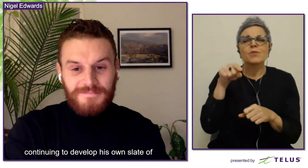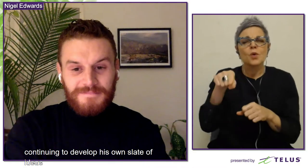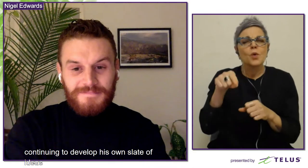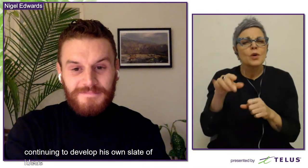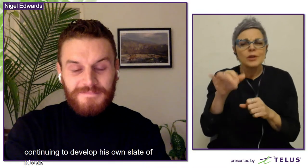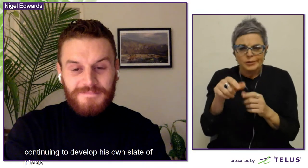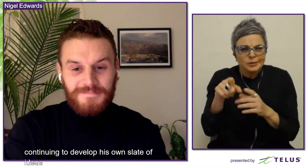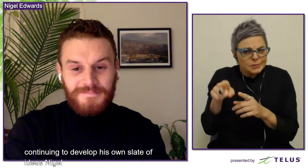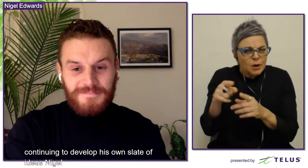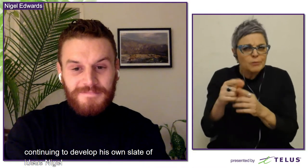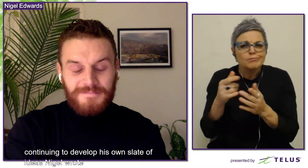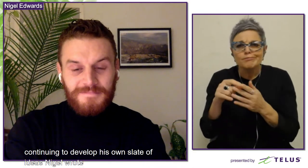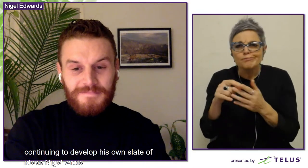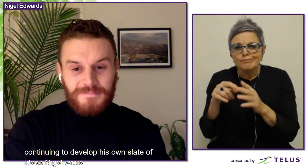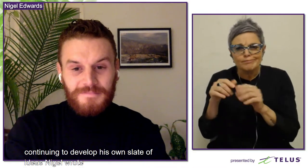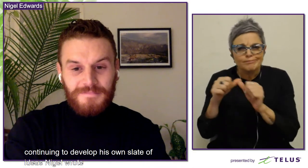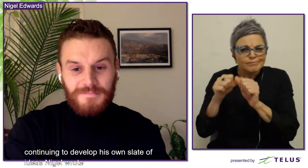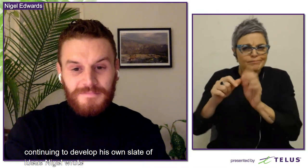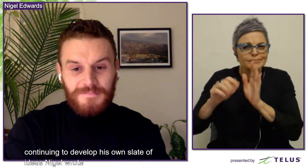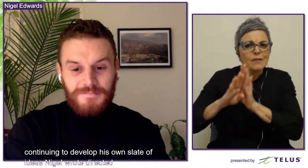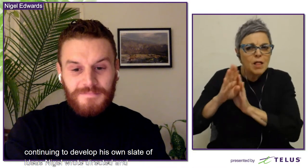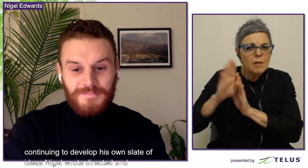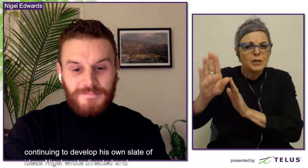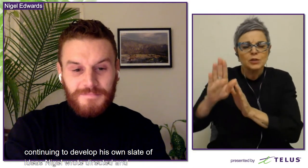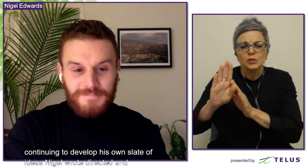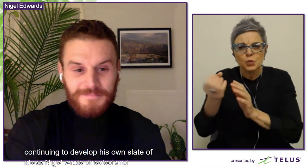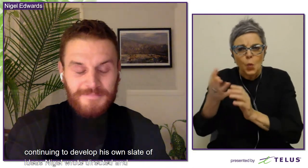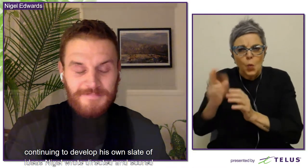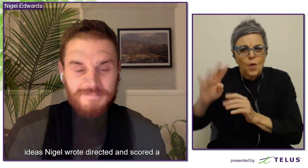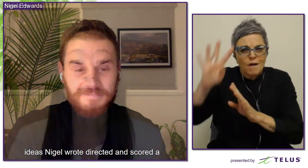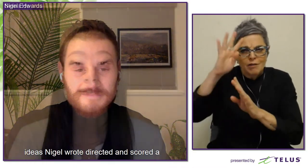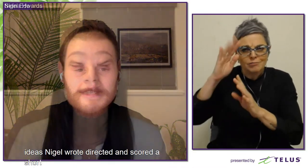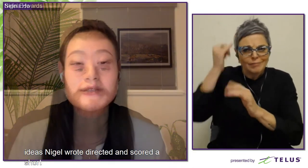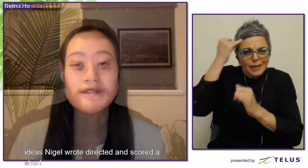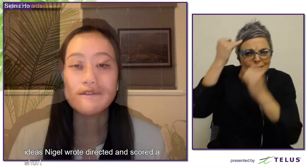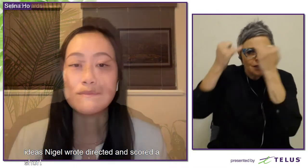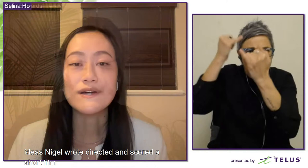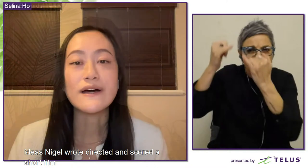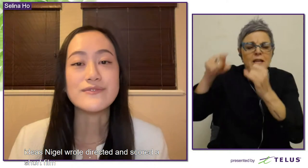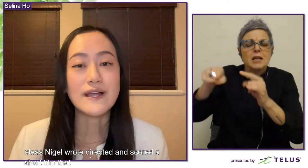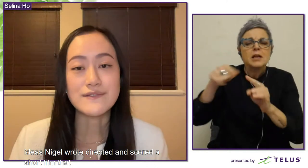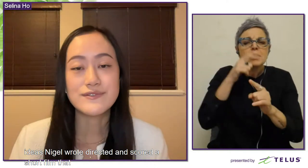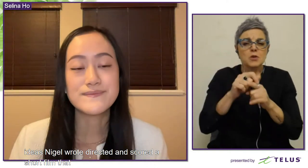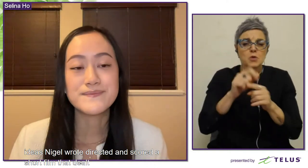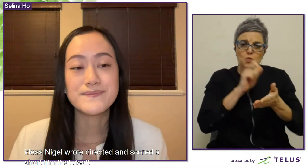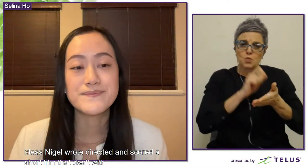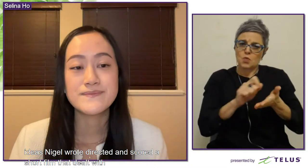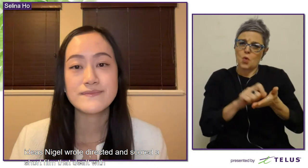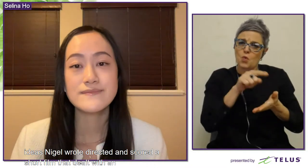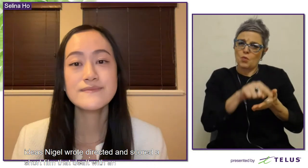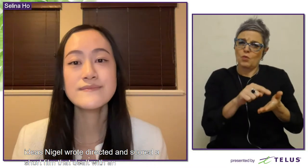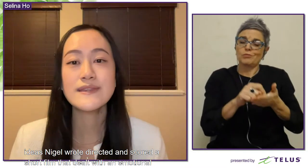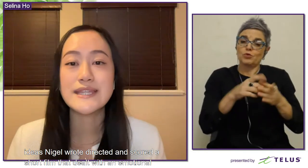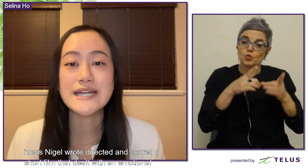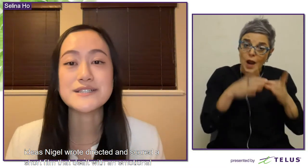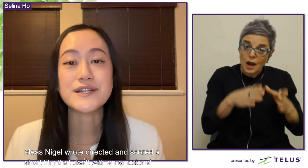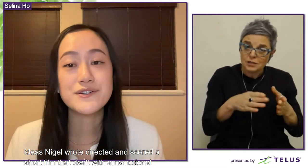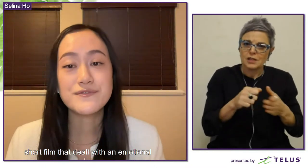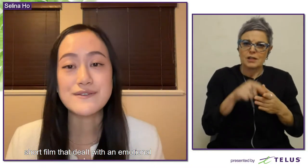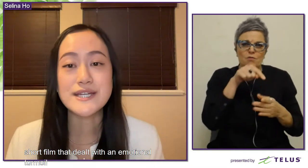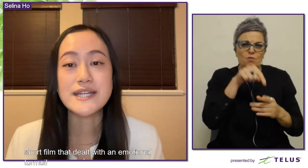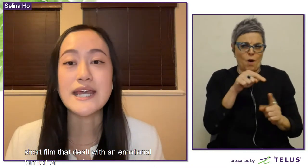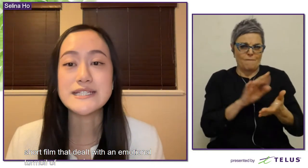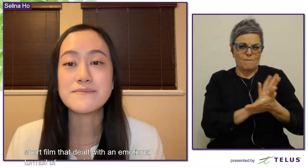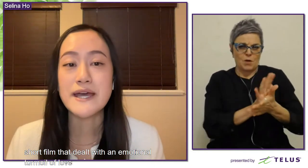wrote, directed, and scored a short film that dealt with an emotional turmoil of love.